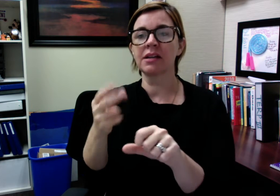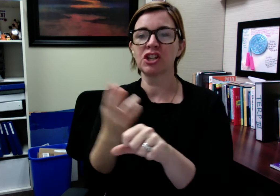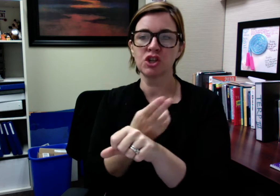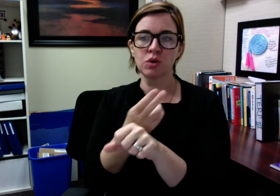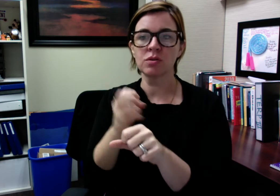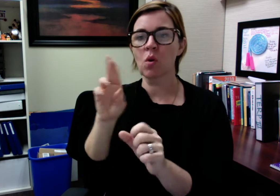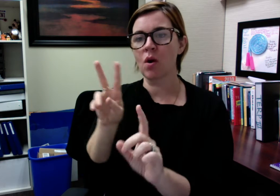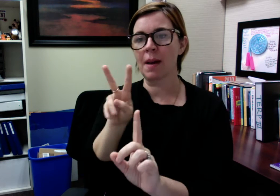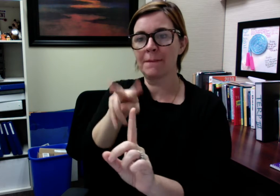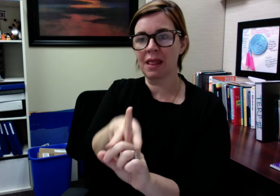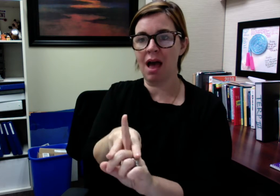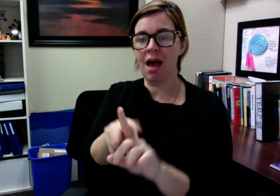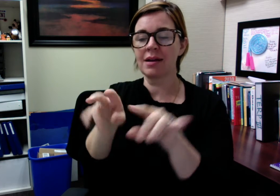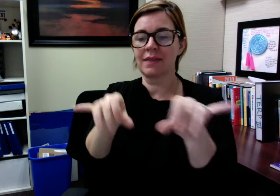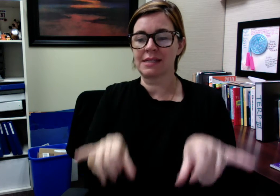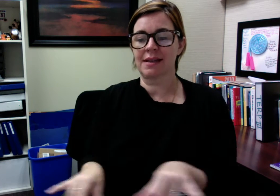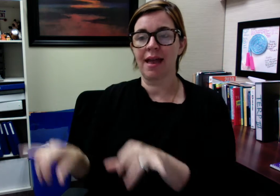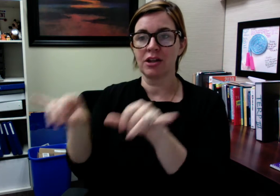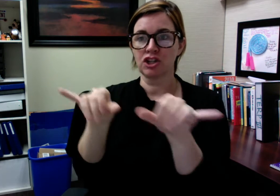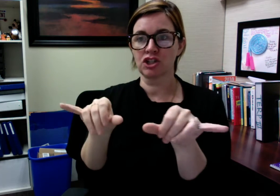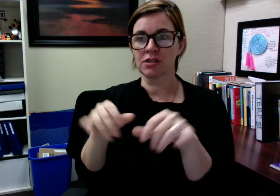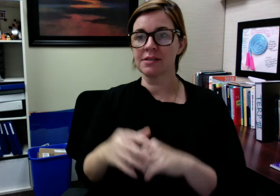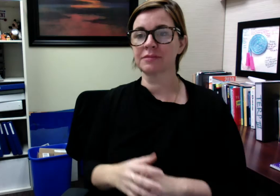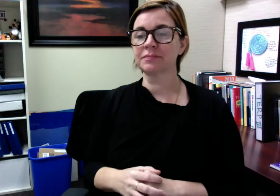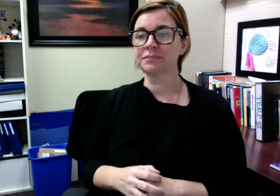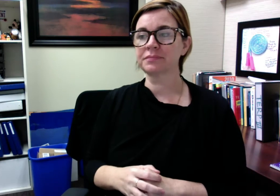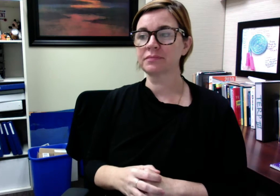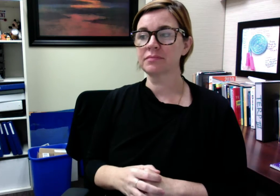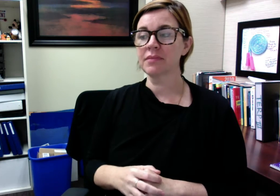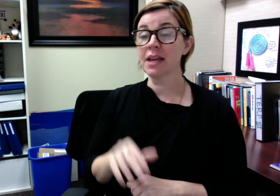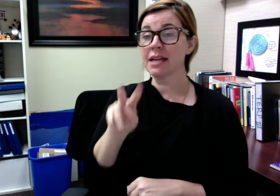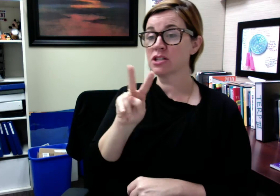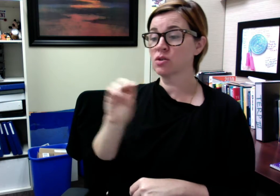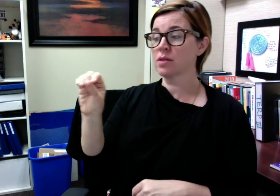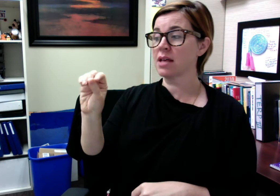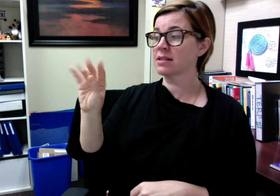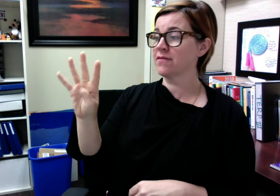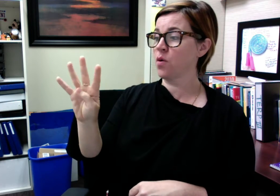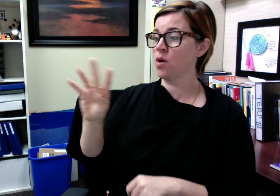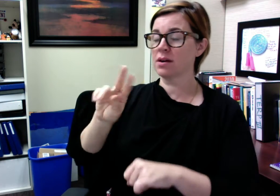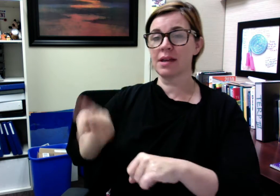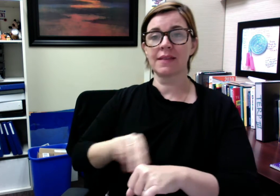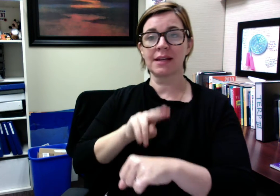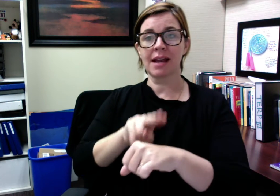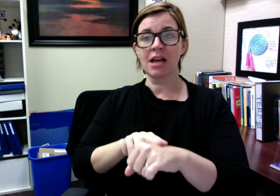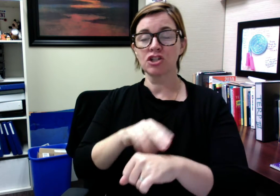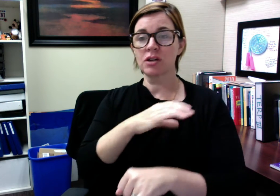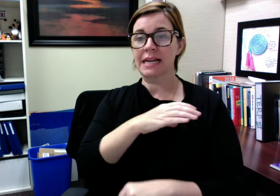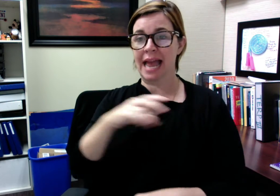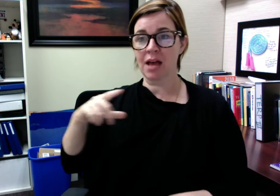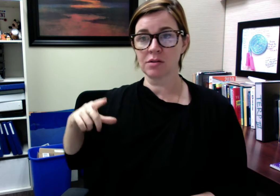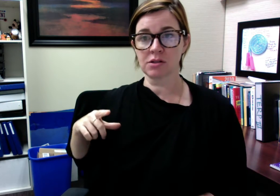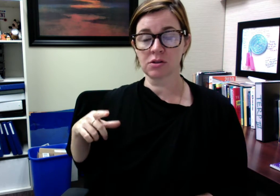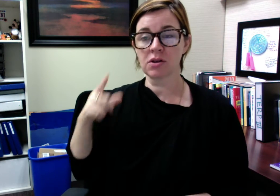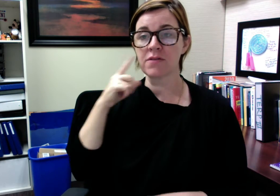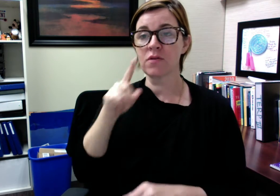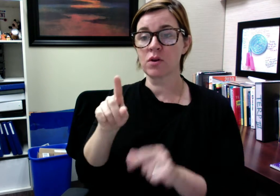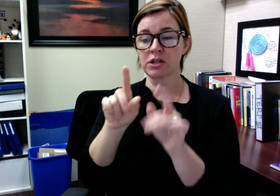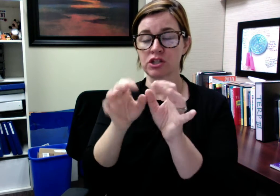In 2004, the National Council on Interpreting in Healthcare,